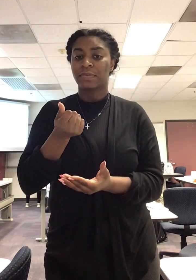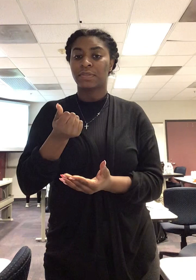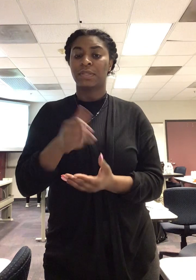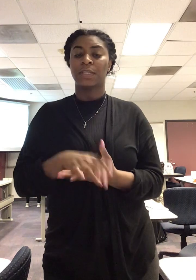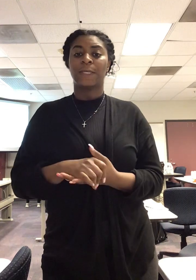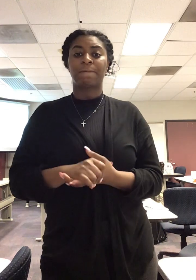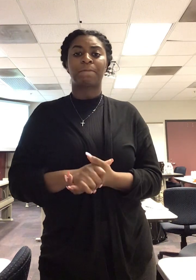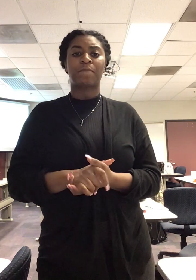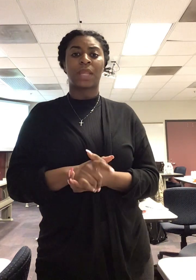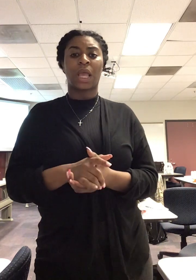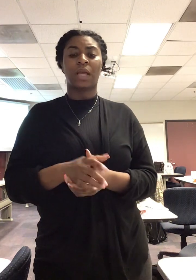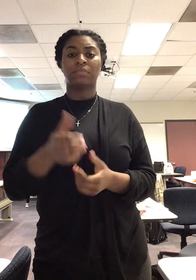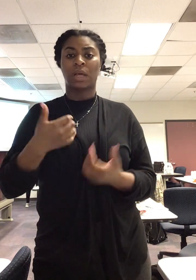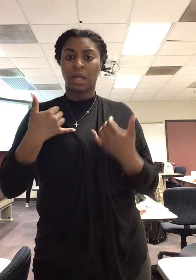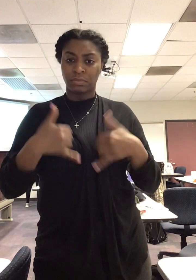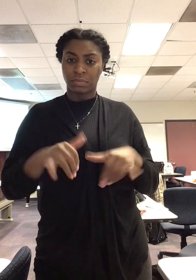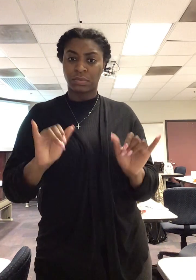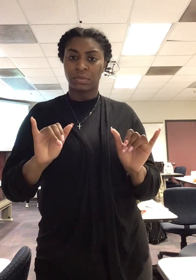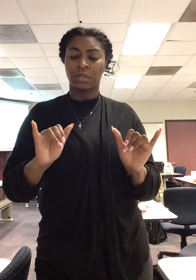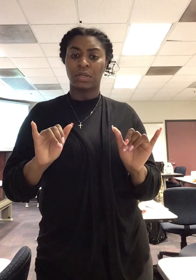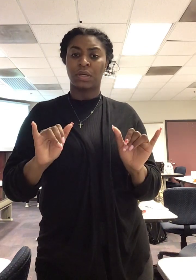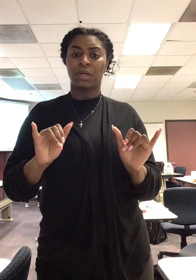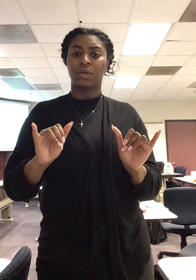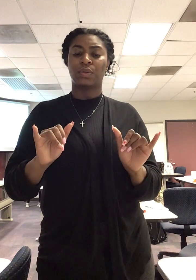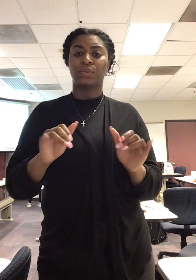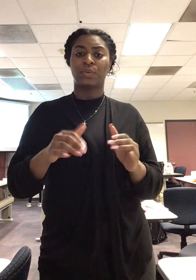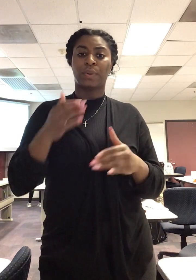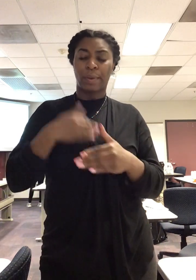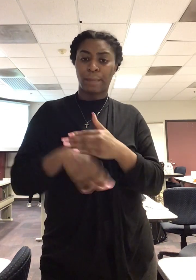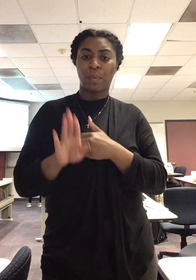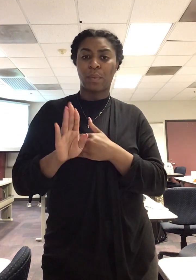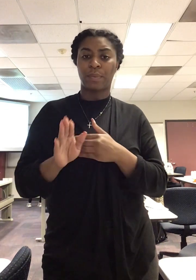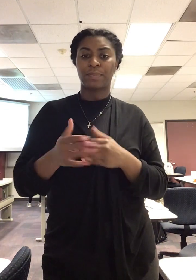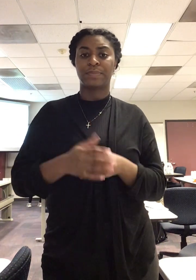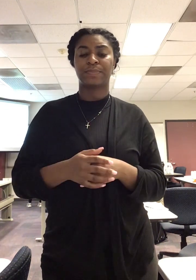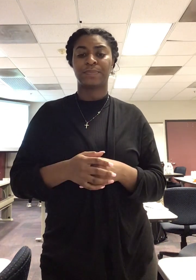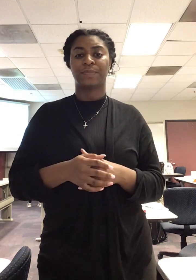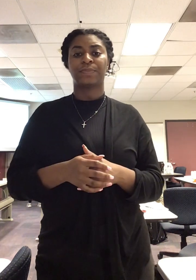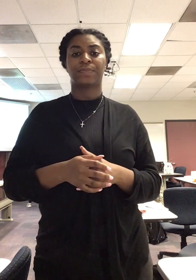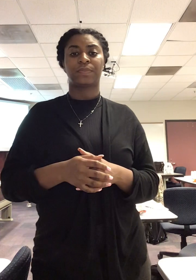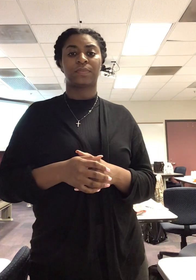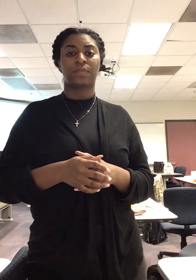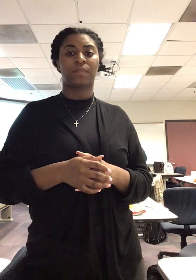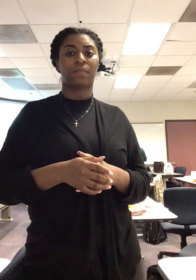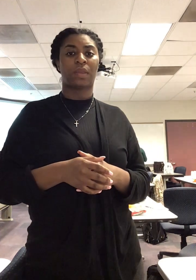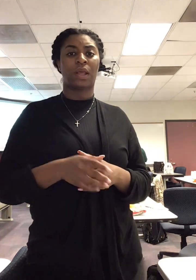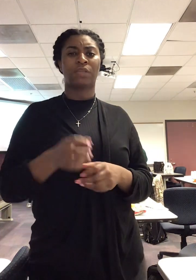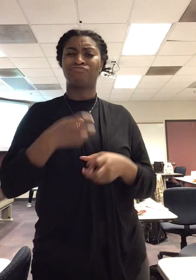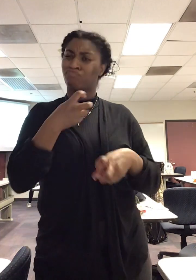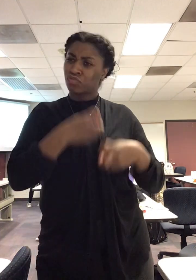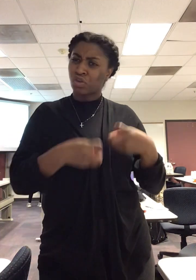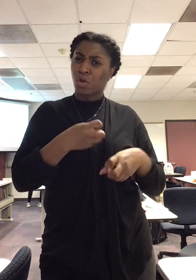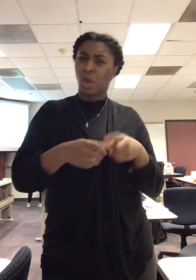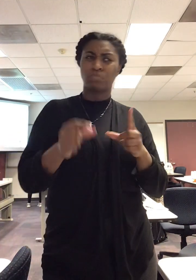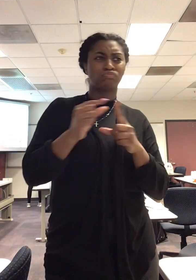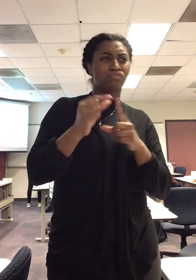some tough vocabulary here. There's some tough vocabulary. In your thoughtful logs where it says powerful words and phrases,